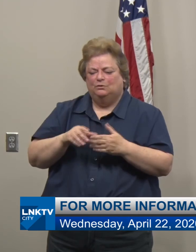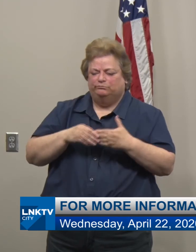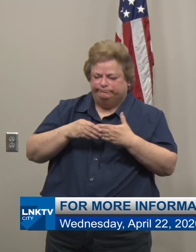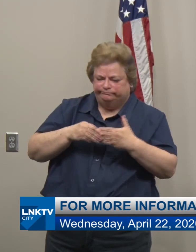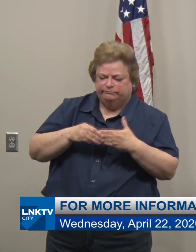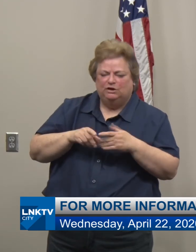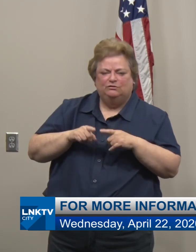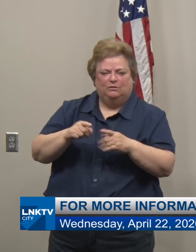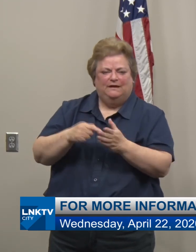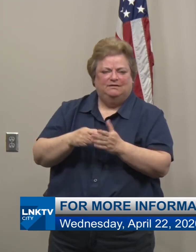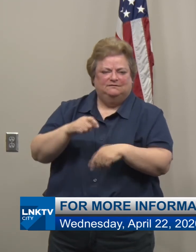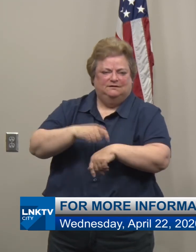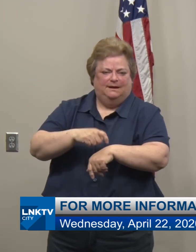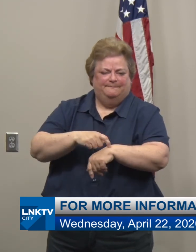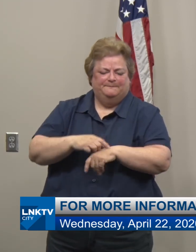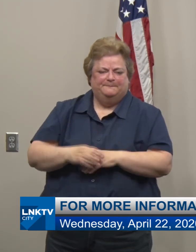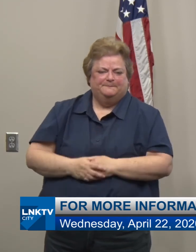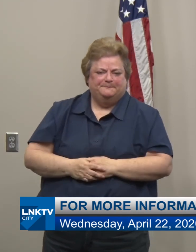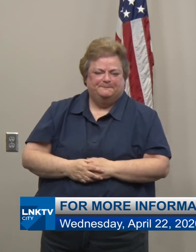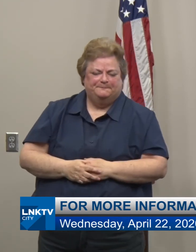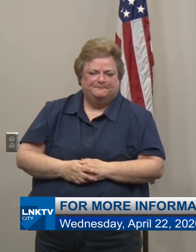time.